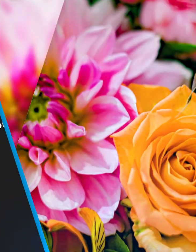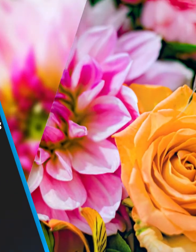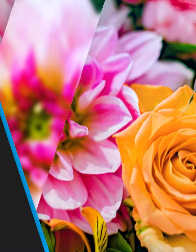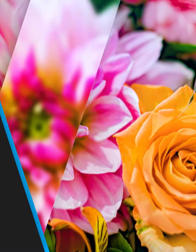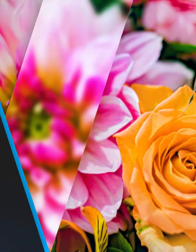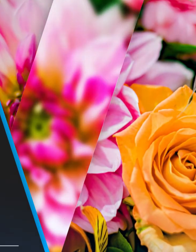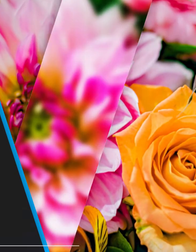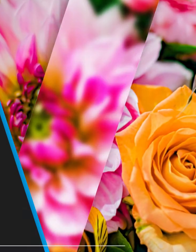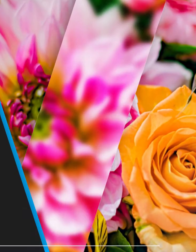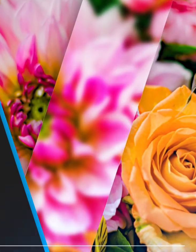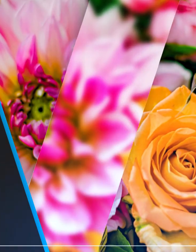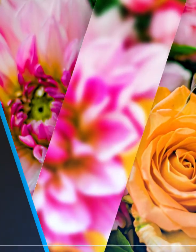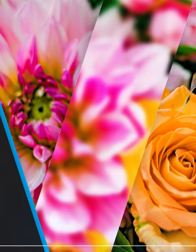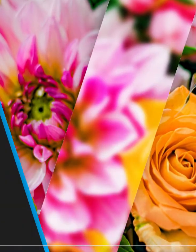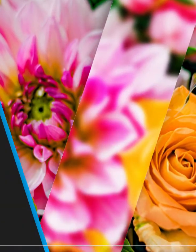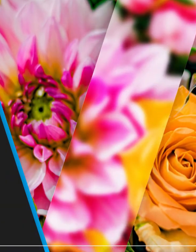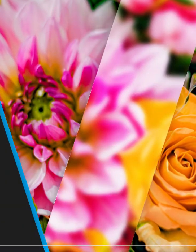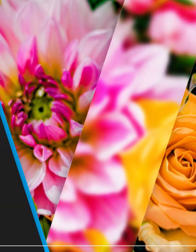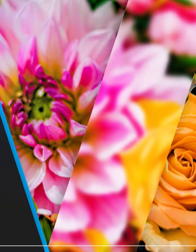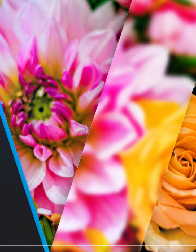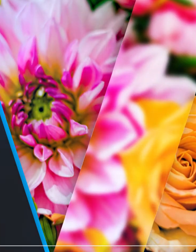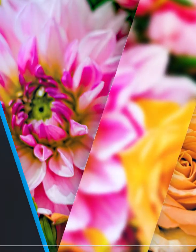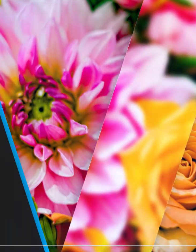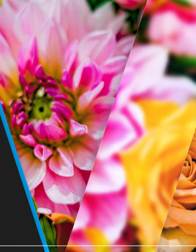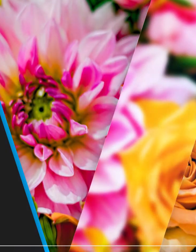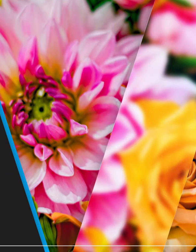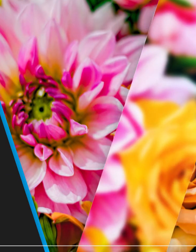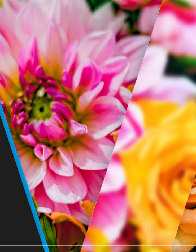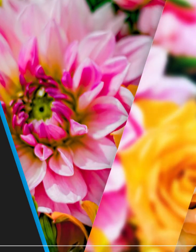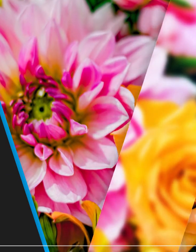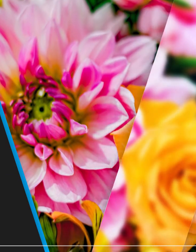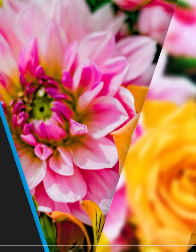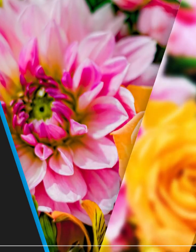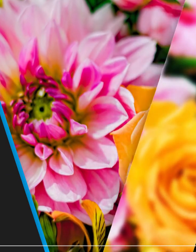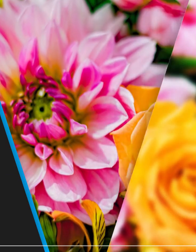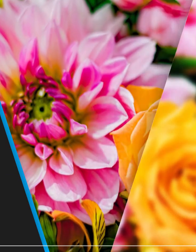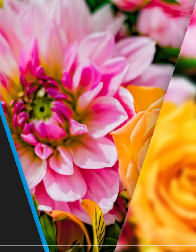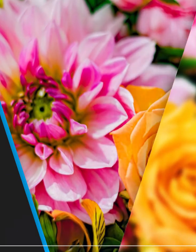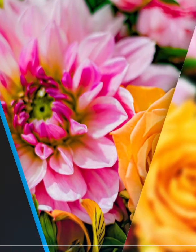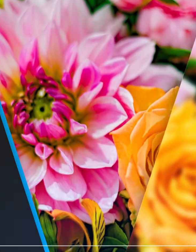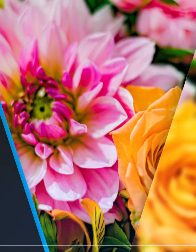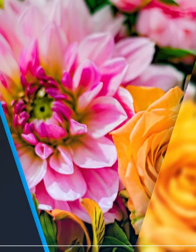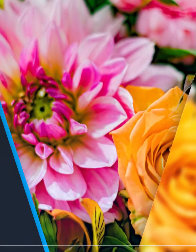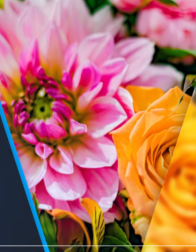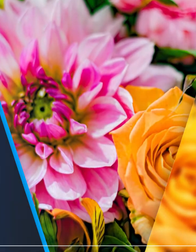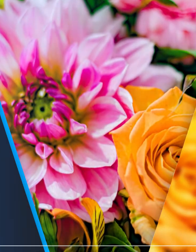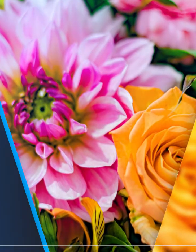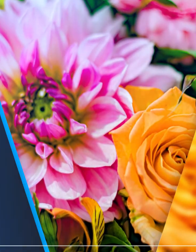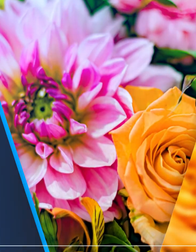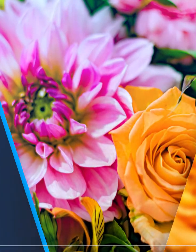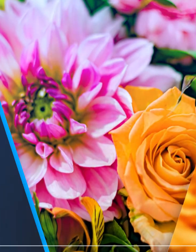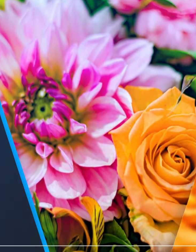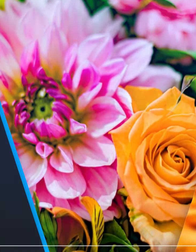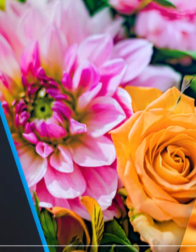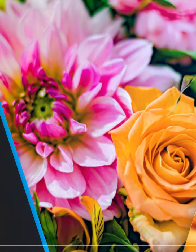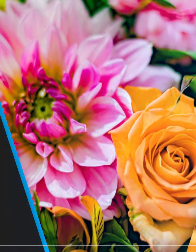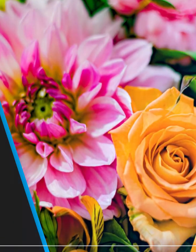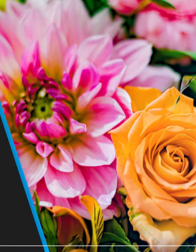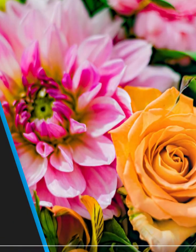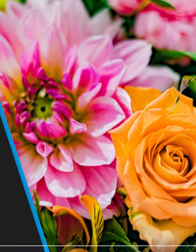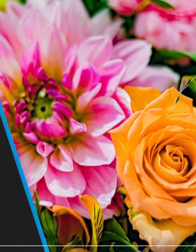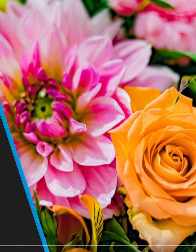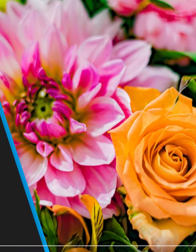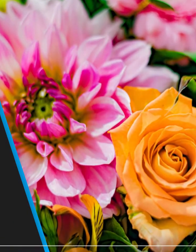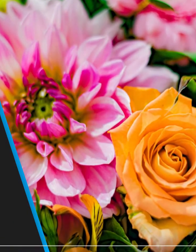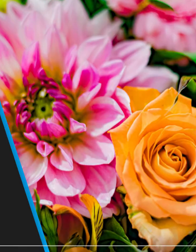DHH Reading Kits, Pop-Up Peekaboo, Colors. Learn American Sign Language words that go along with this book. On screen are colorful pink and